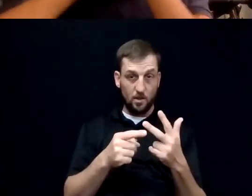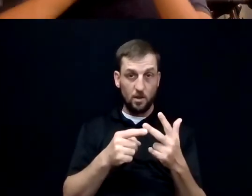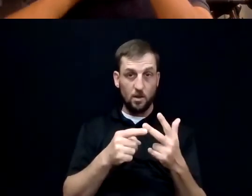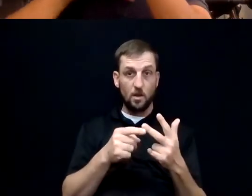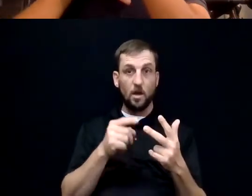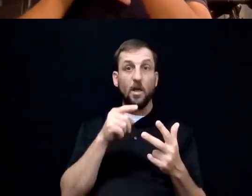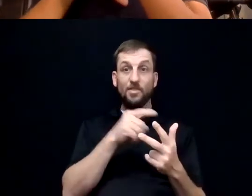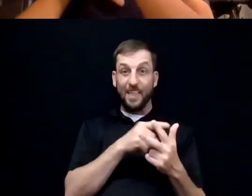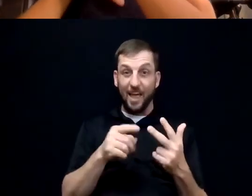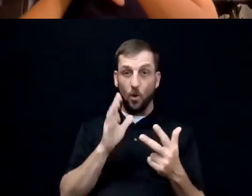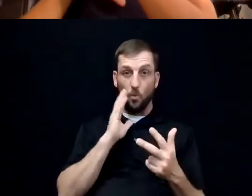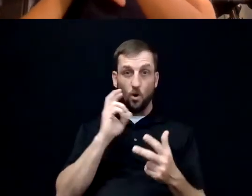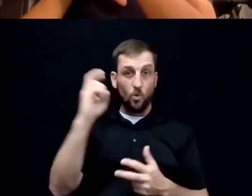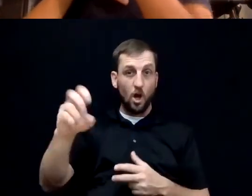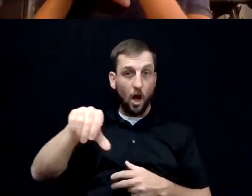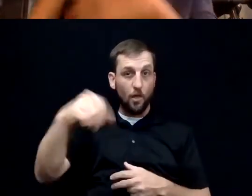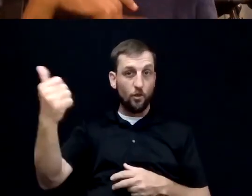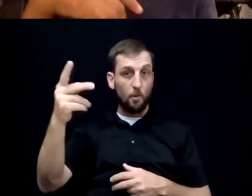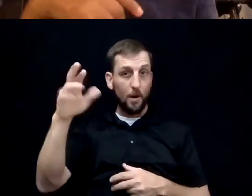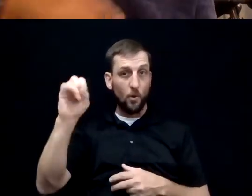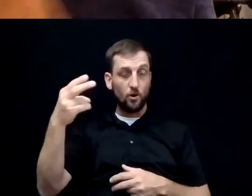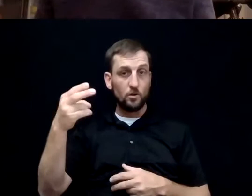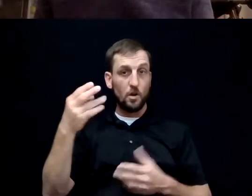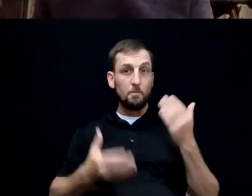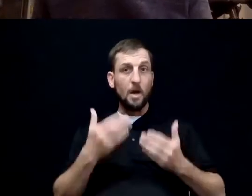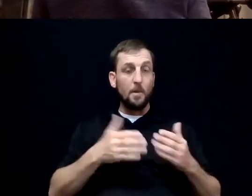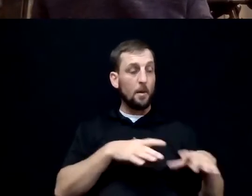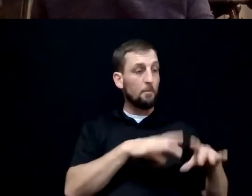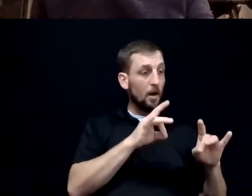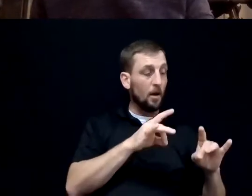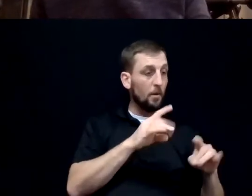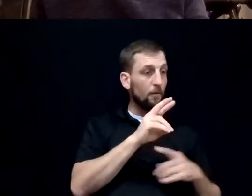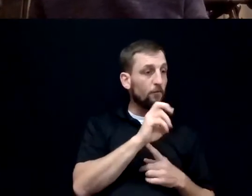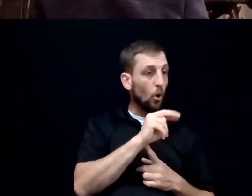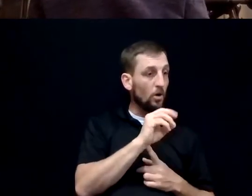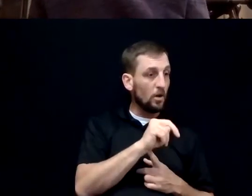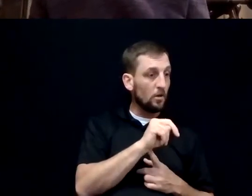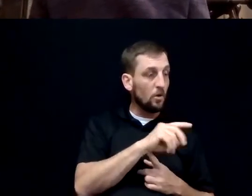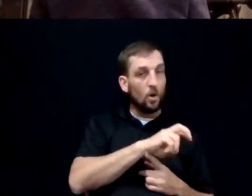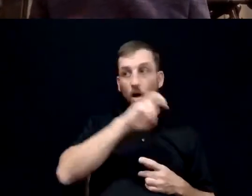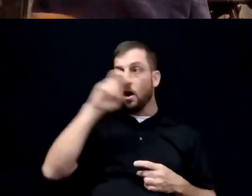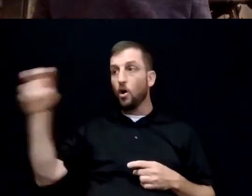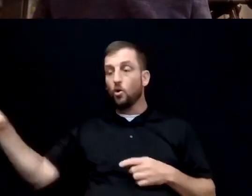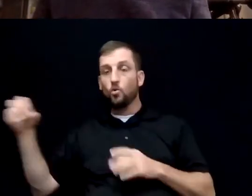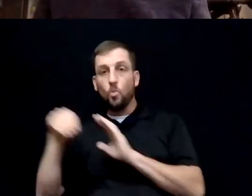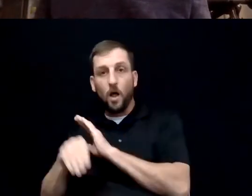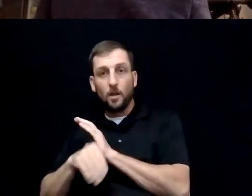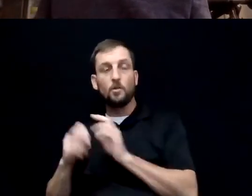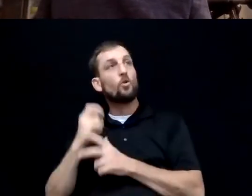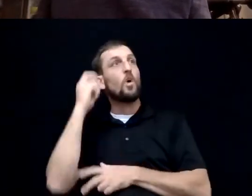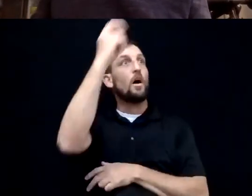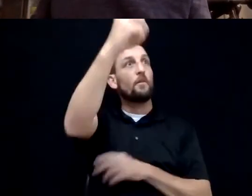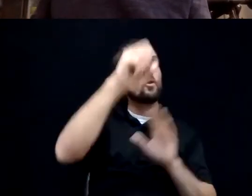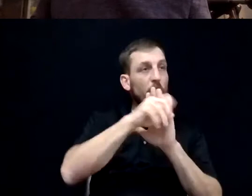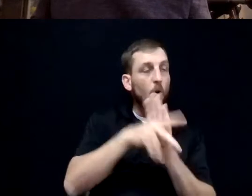but they'll take somebody from Vernon Parish, for example, to a doctor's appointment in New Orleans or Shreveport or Baton Rouge or wherever. These